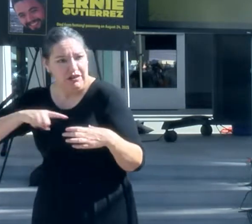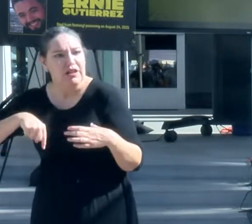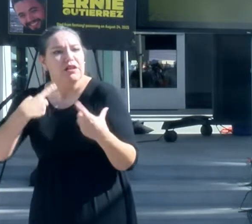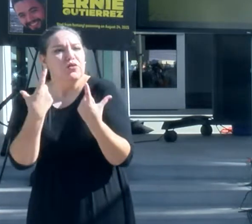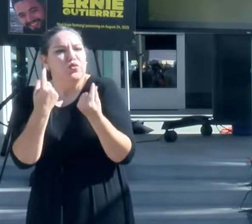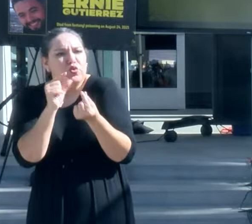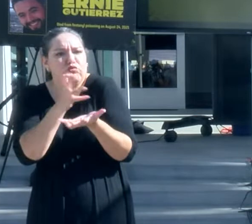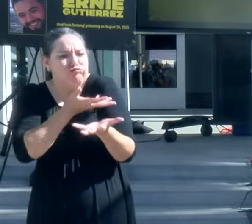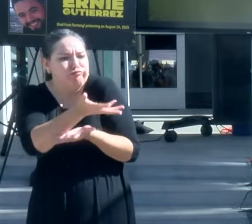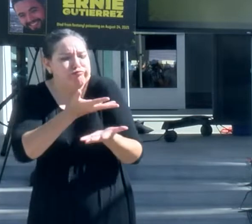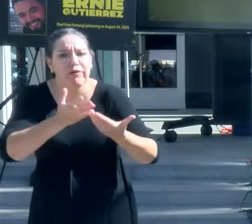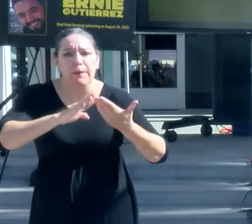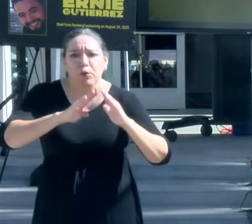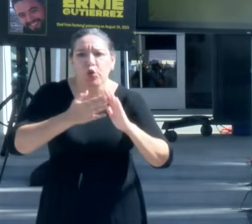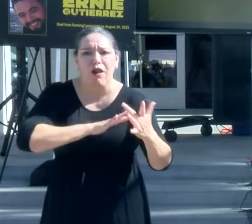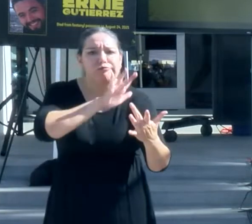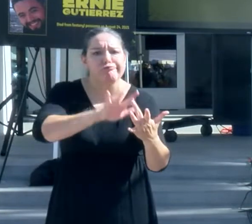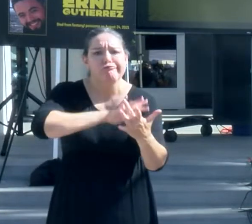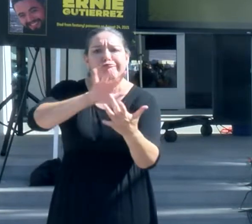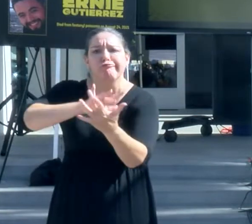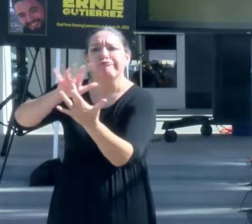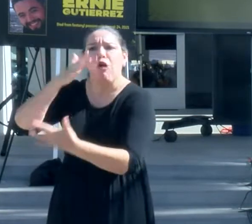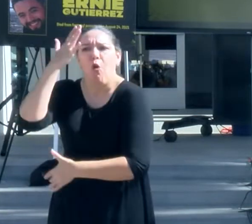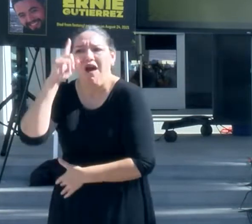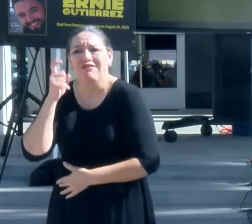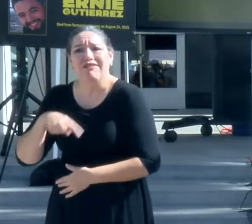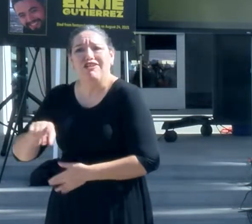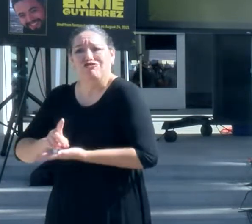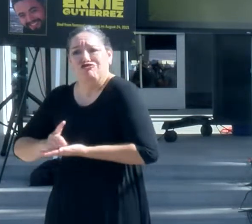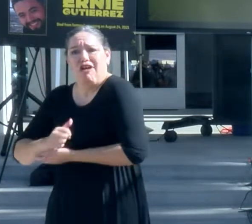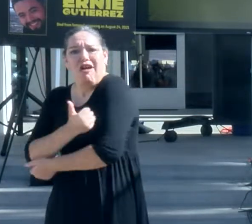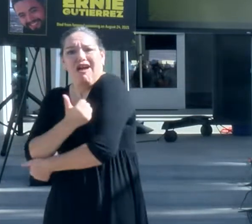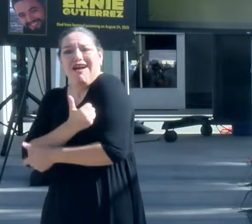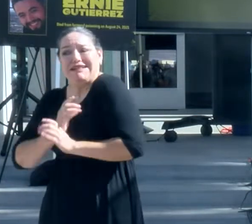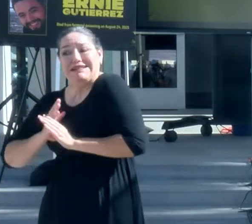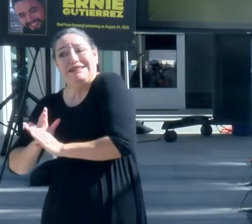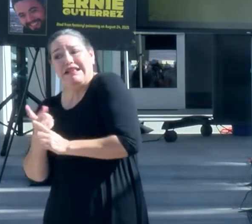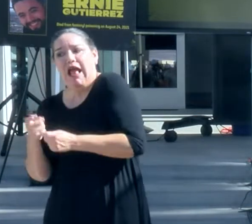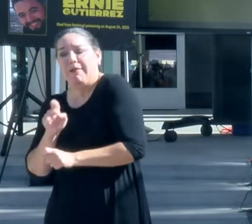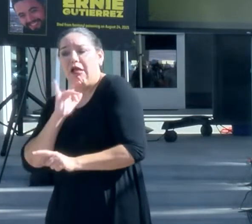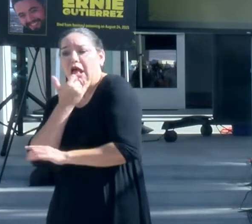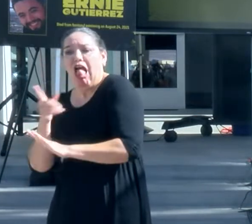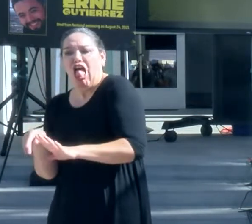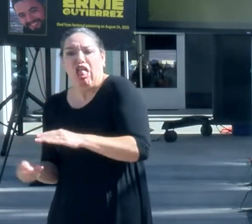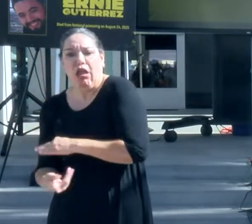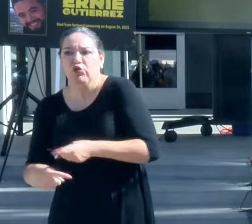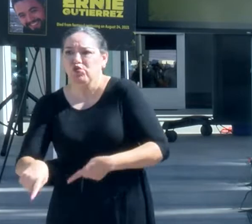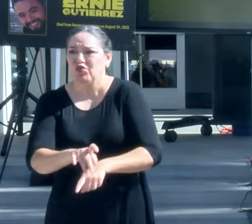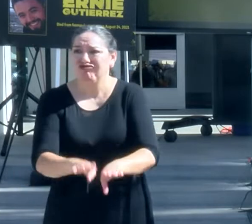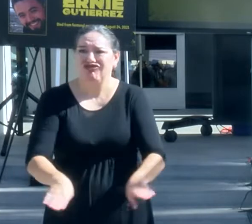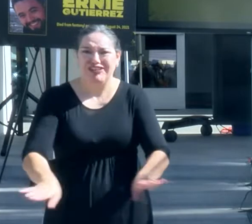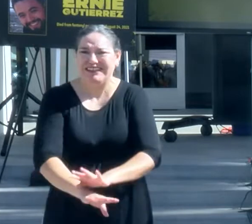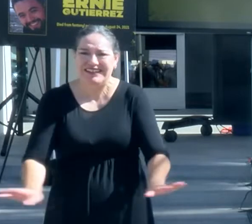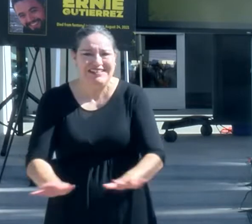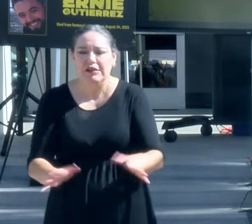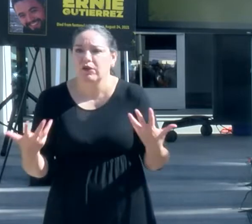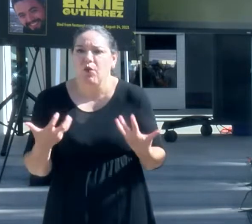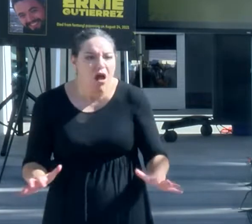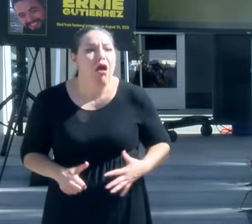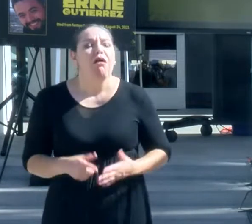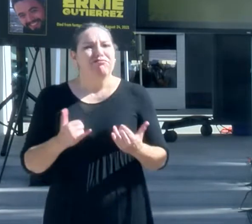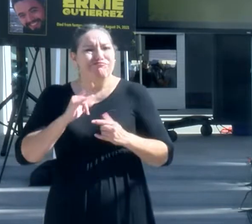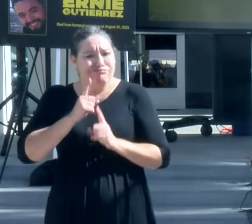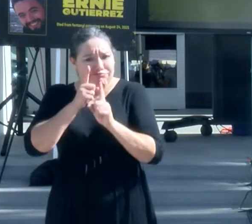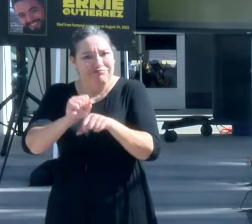conducts community outreach to prevent drugs from falling into the hands of our children. Substance use disorder is a